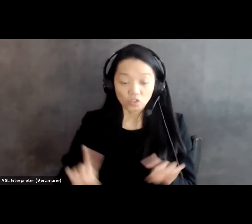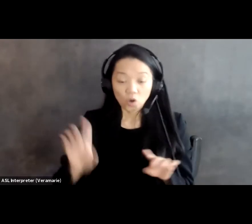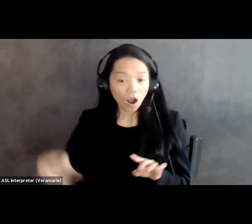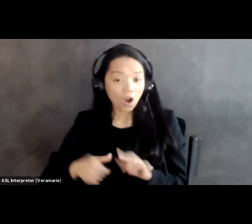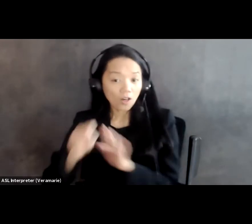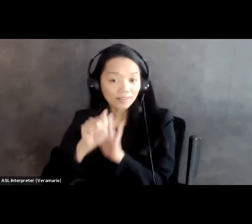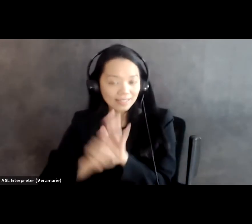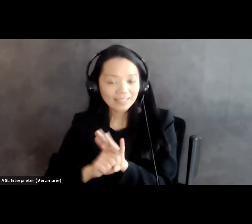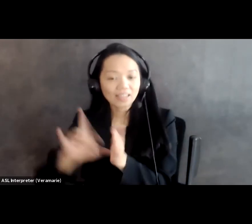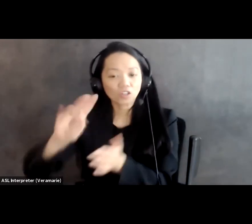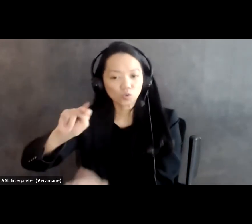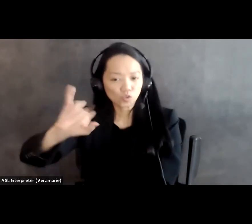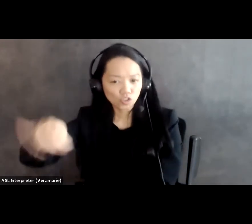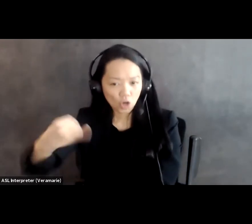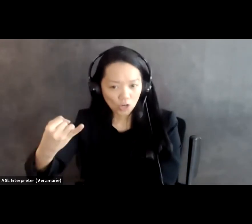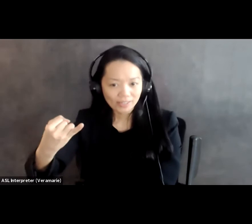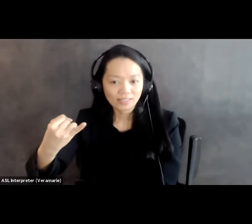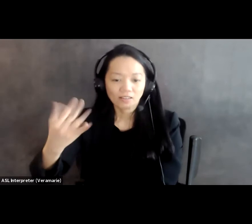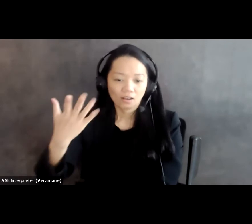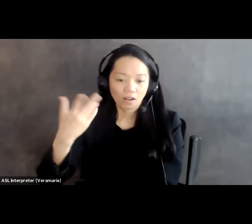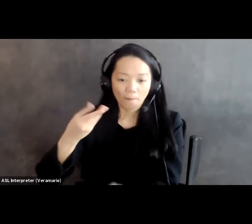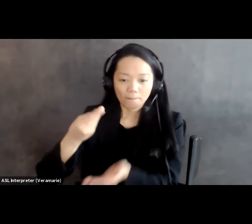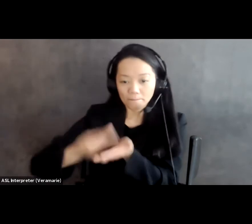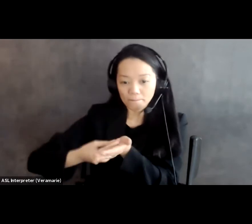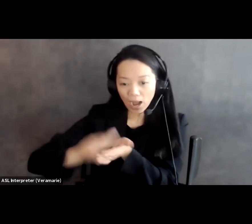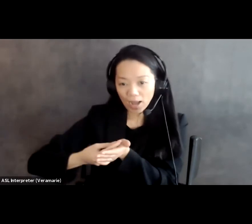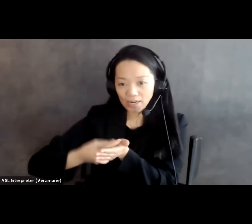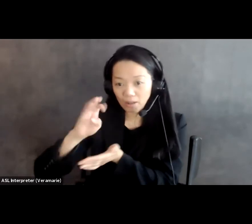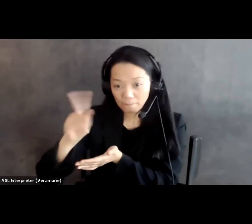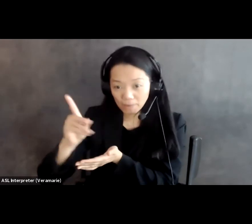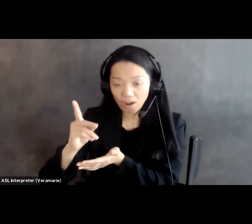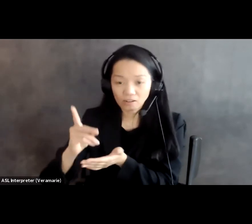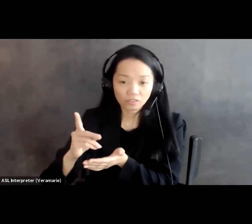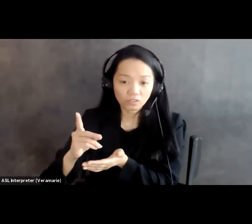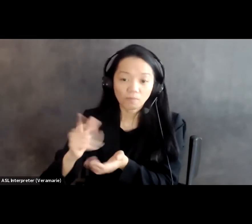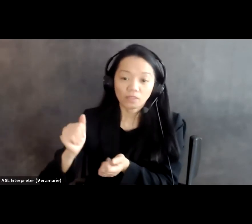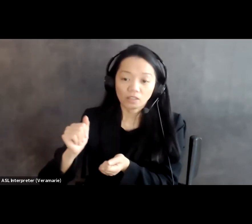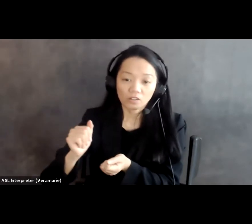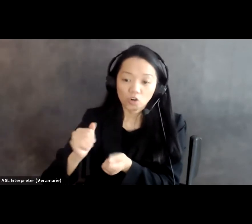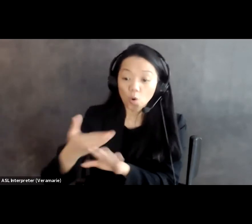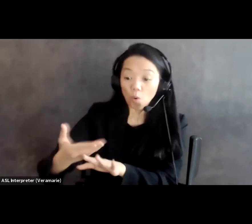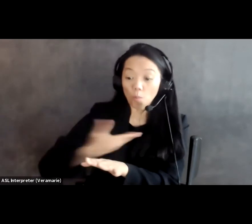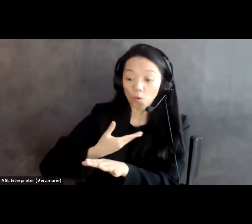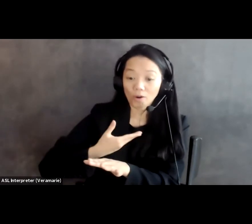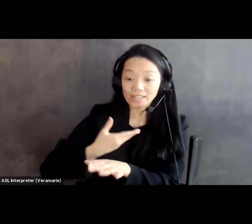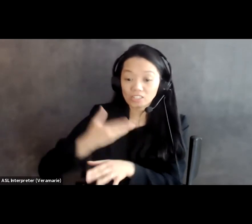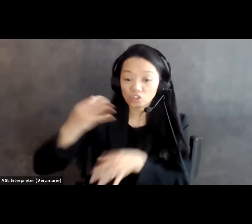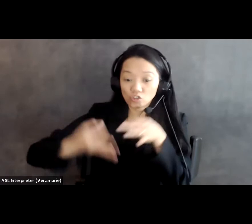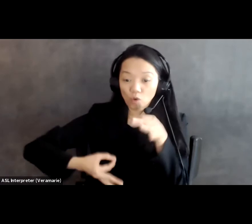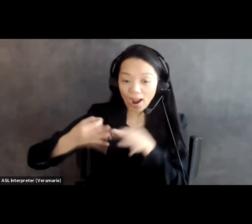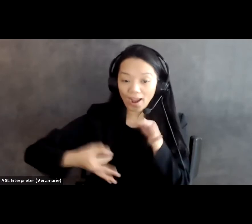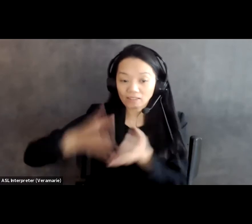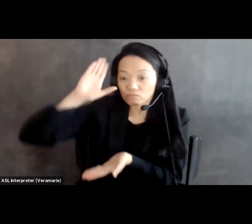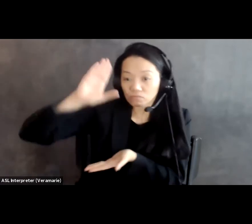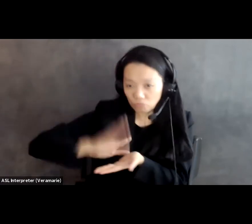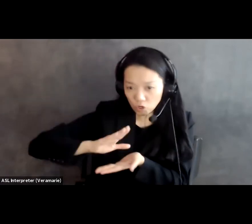states like New Jersey in money bond and both significantly reduce their pretrial detention population,